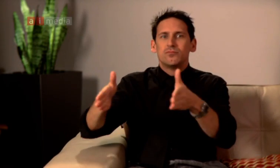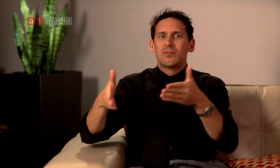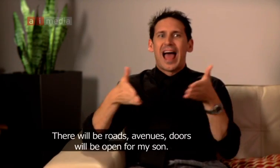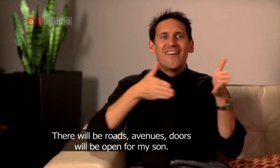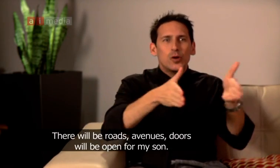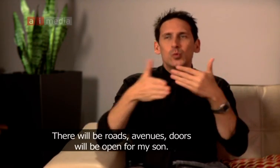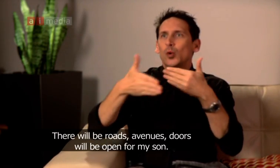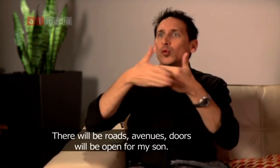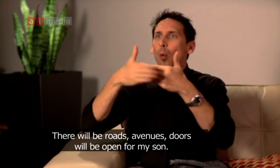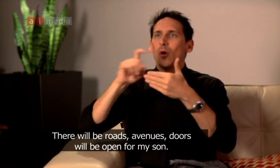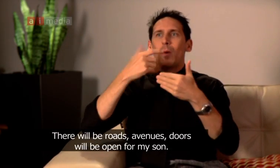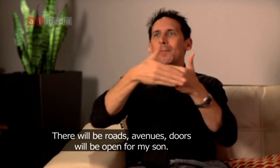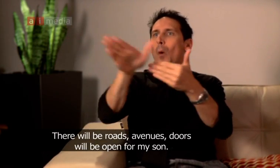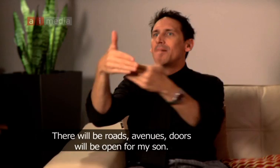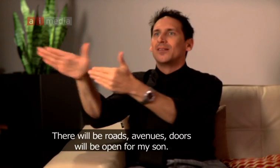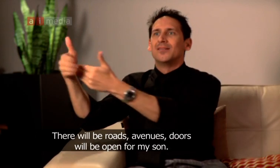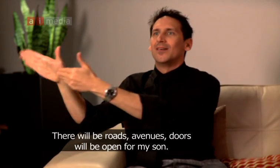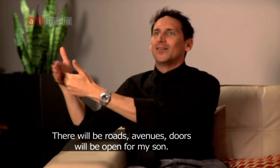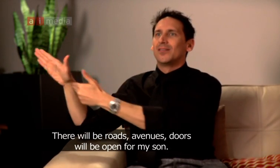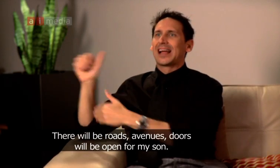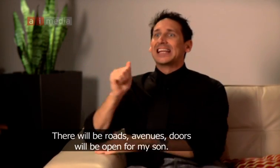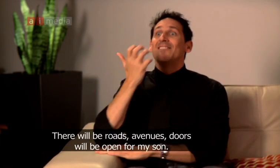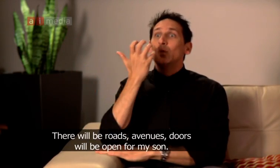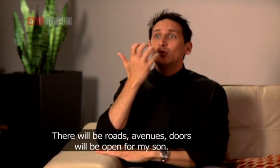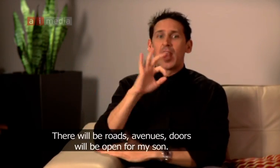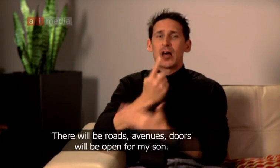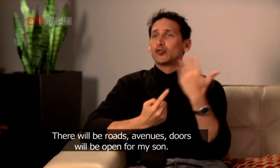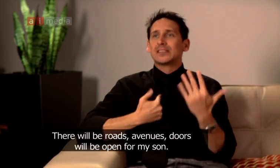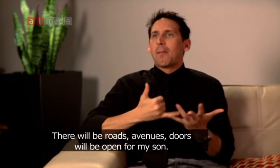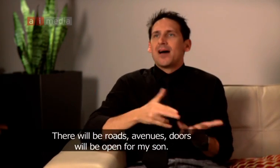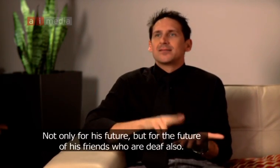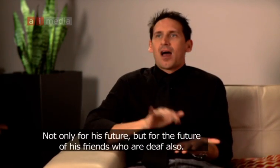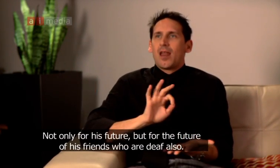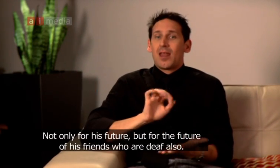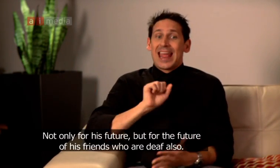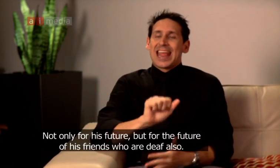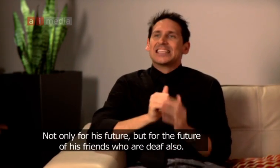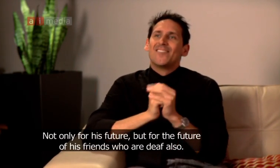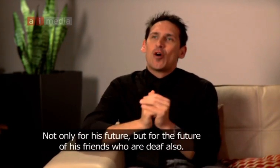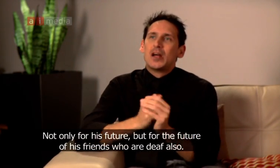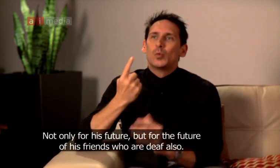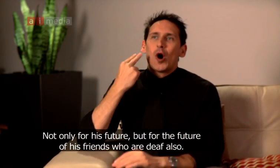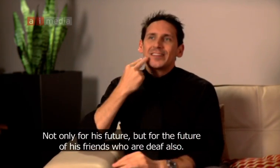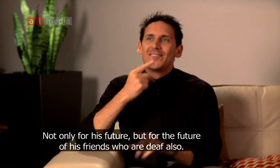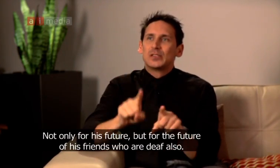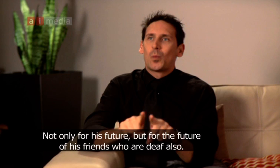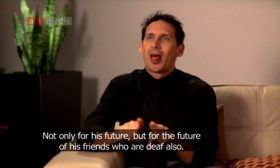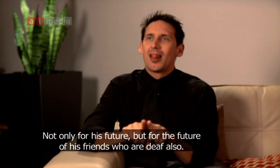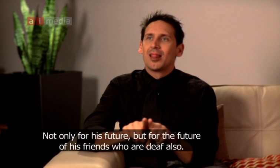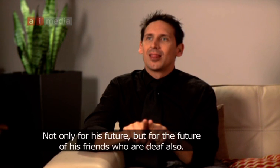There will be roads, avenues, doors will be opened for my son, not only for his future but for the future of his friends